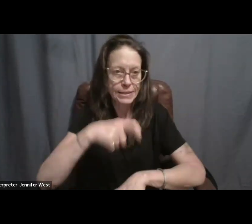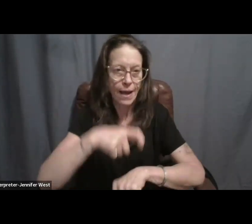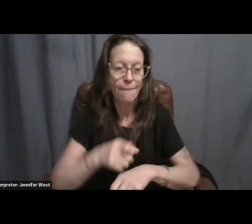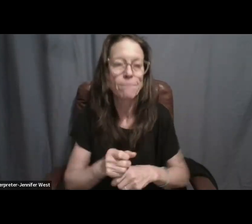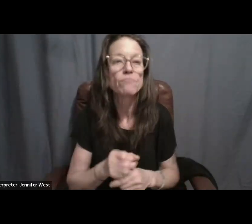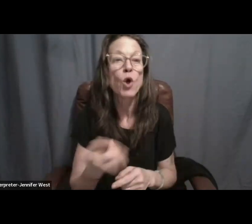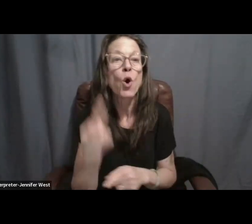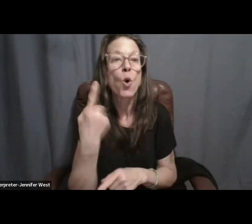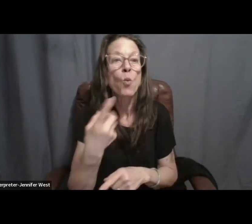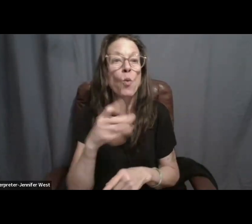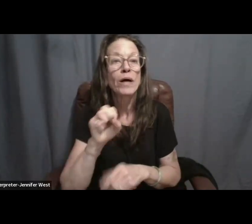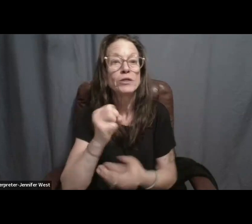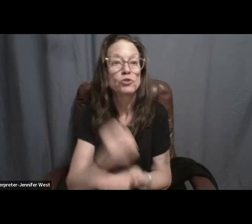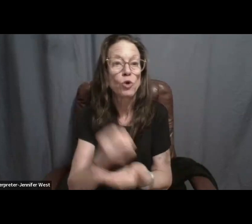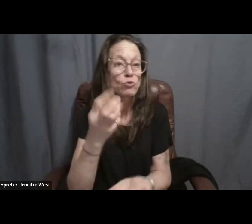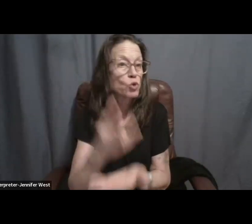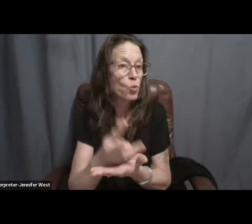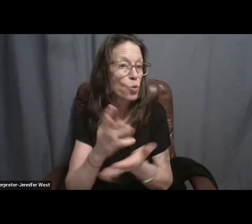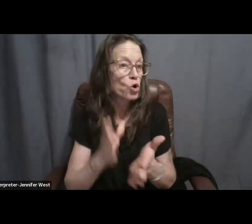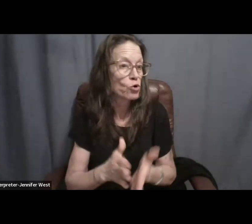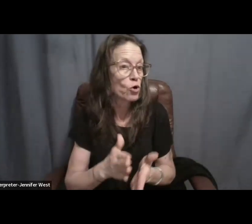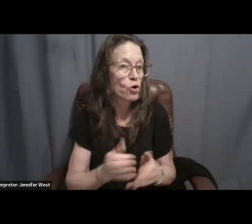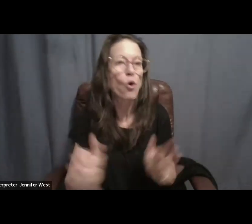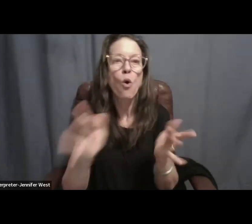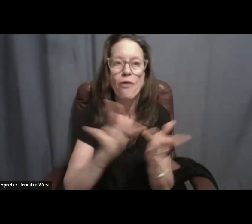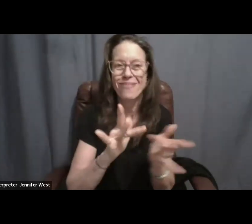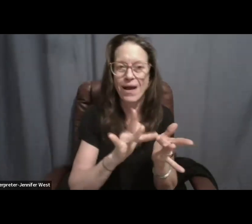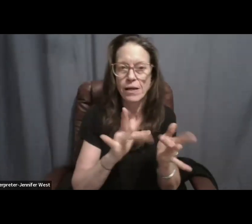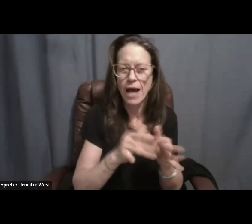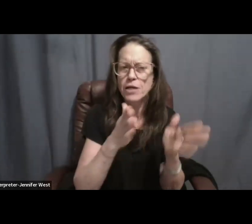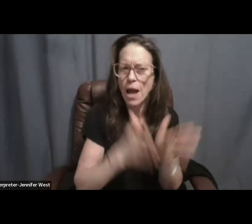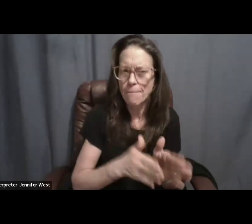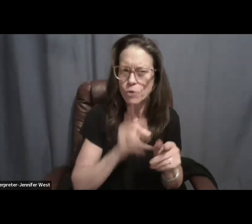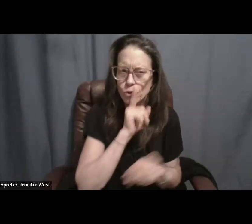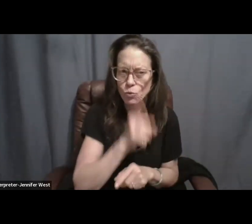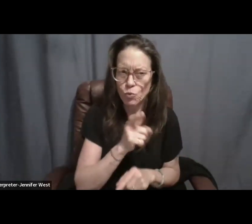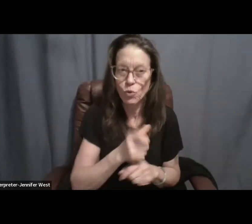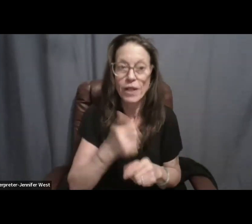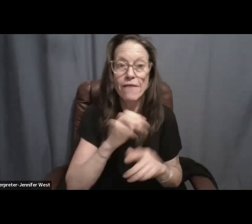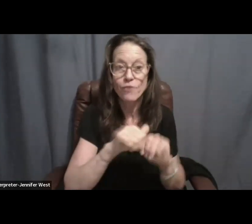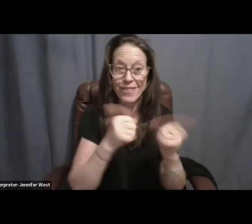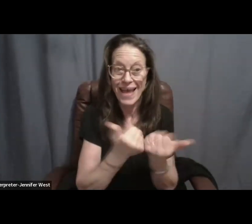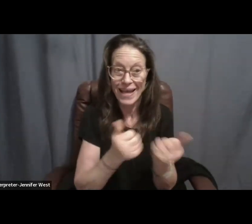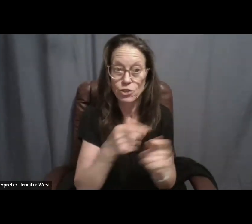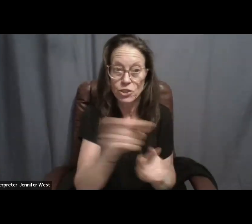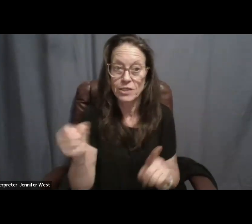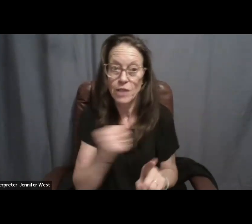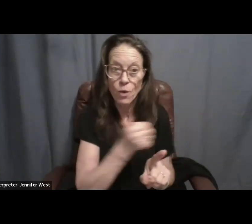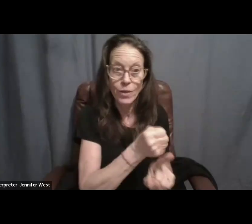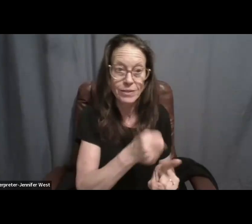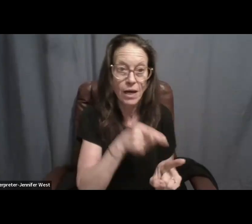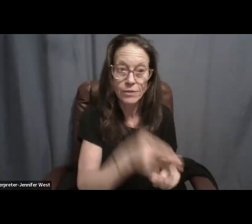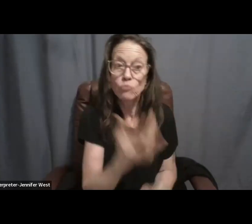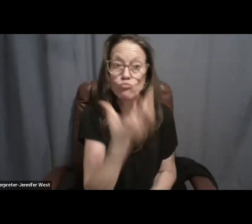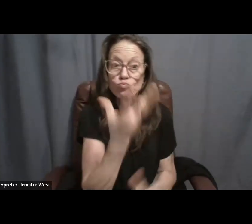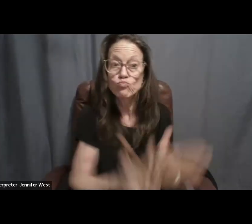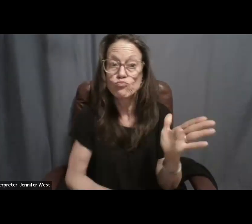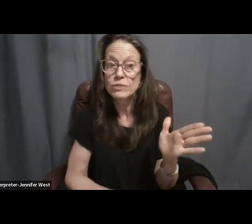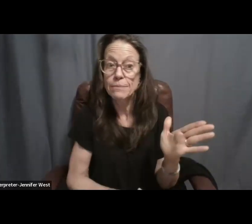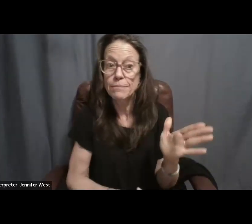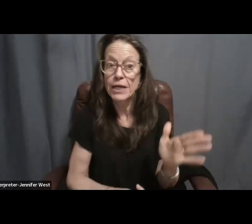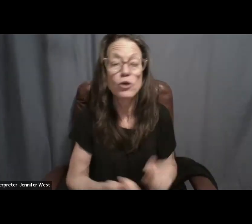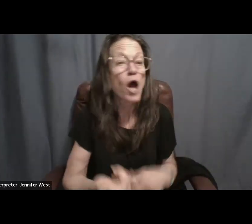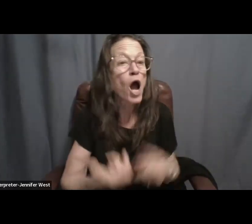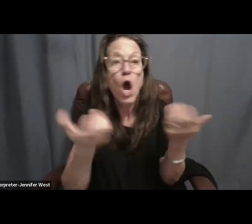I forget what she was called, but the contact person for the agency that we were assigned to disappeared. No contact,